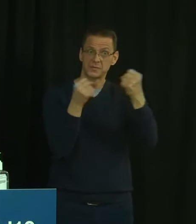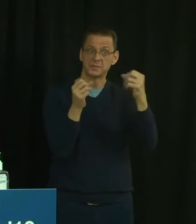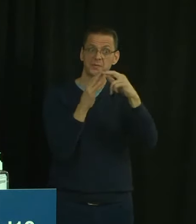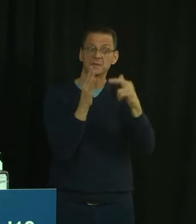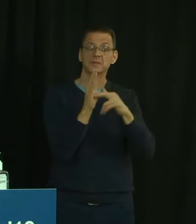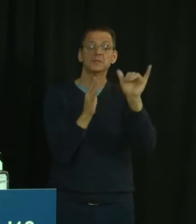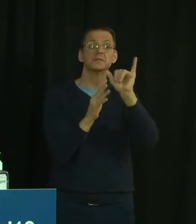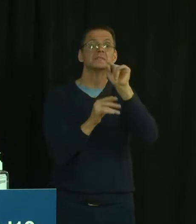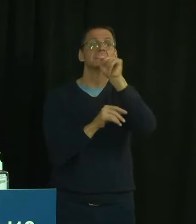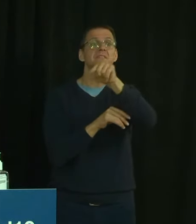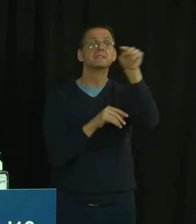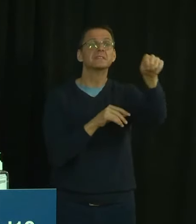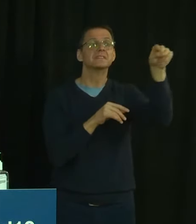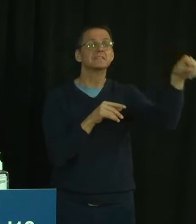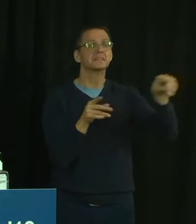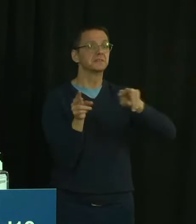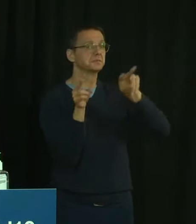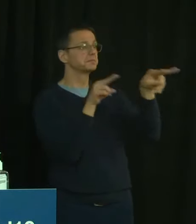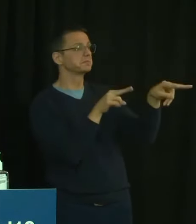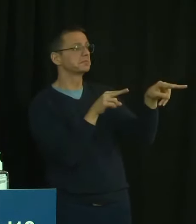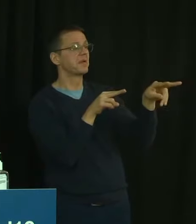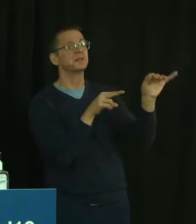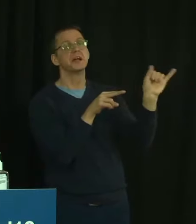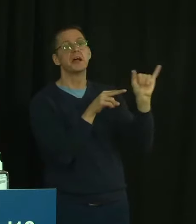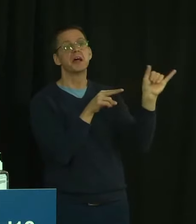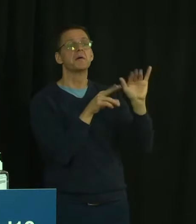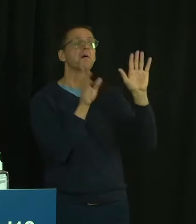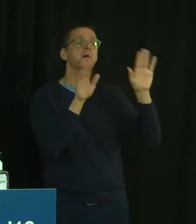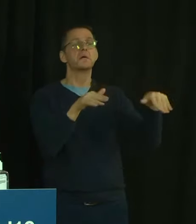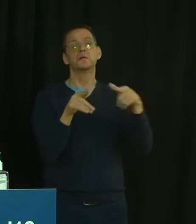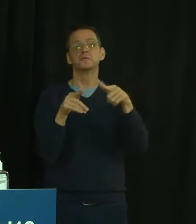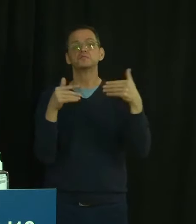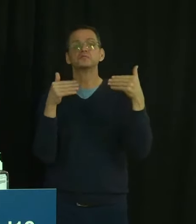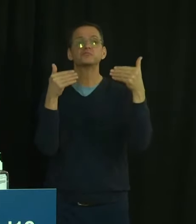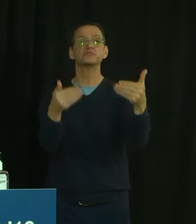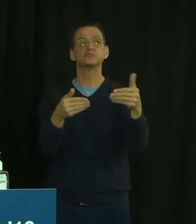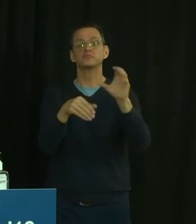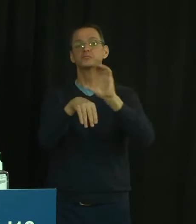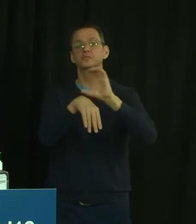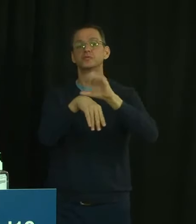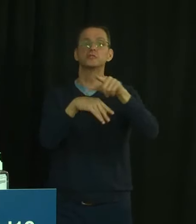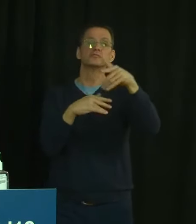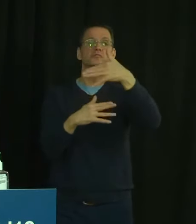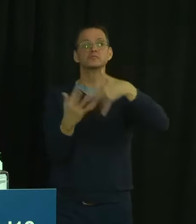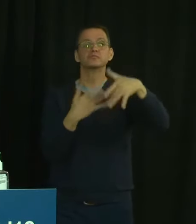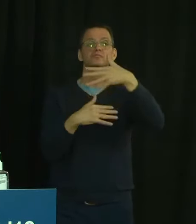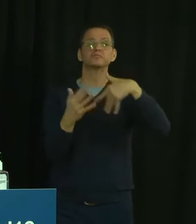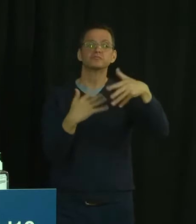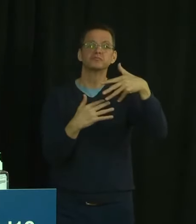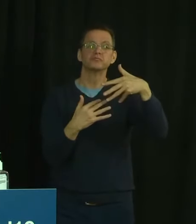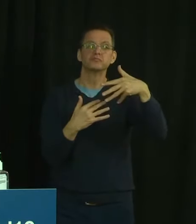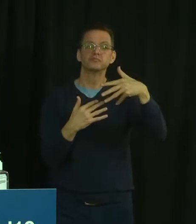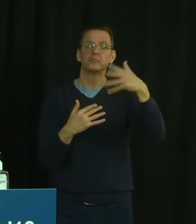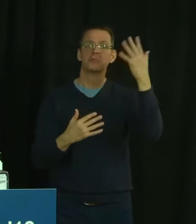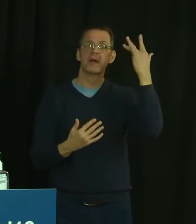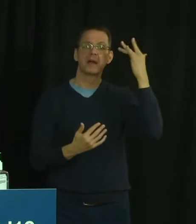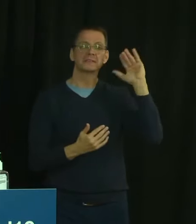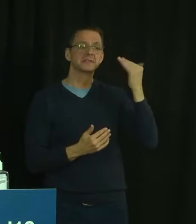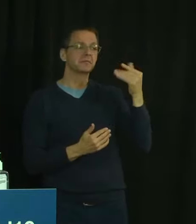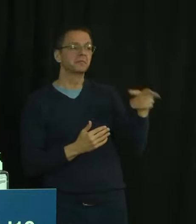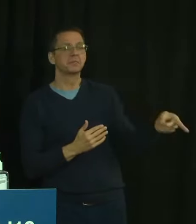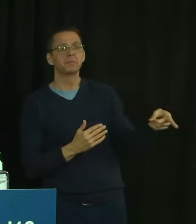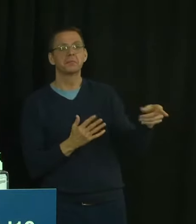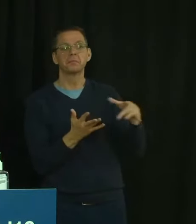lax actions by AHS on this file? That seems to show that they can get away with it too if they just don't feel like following the